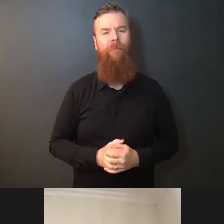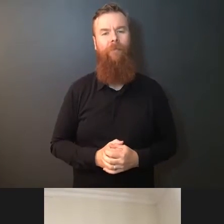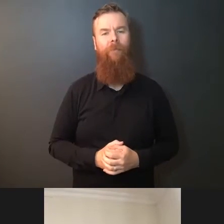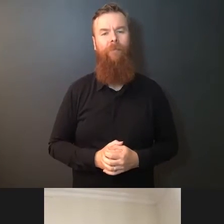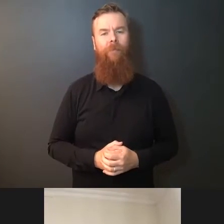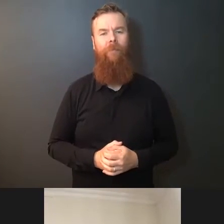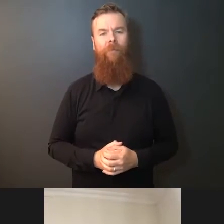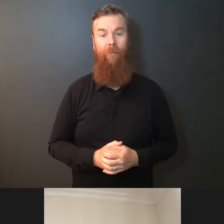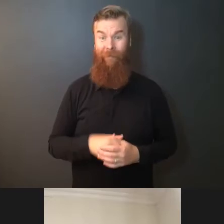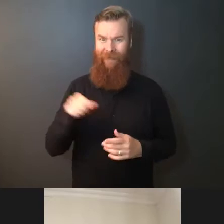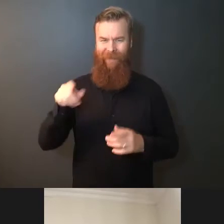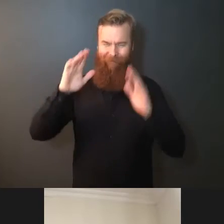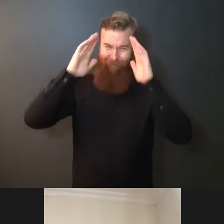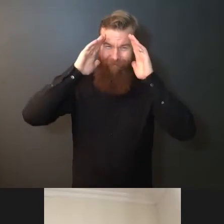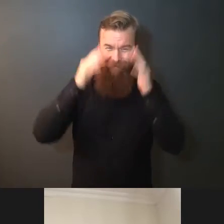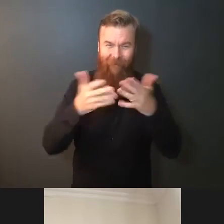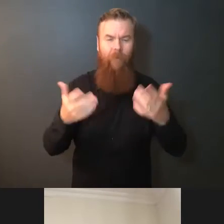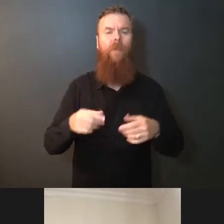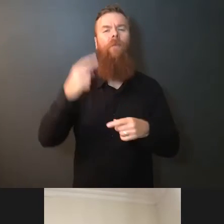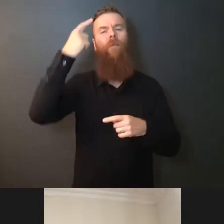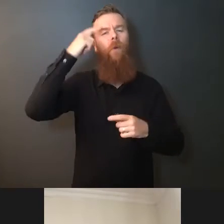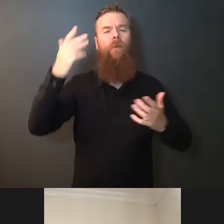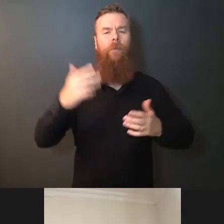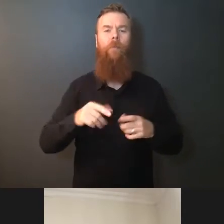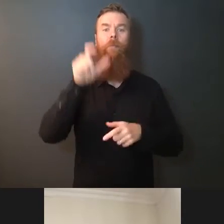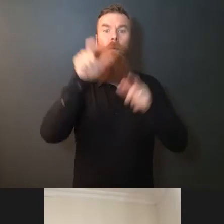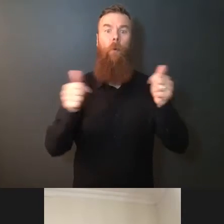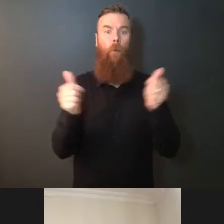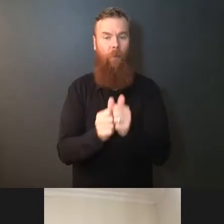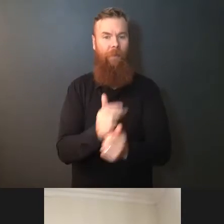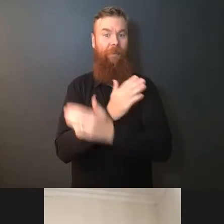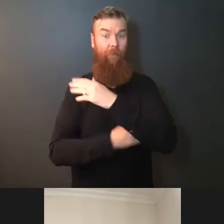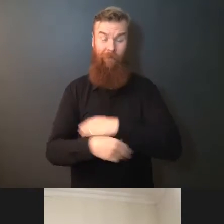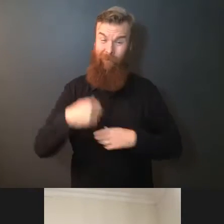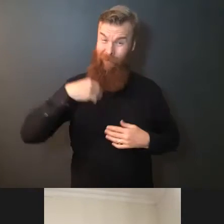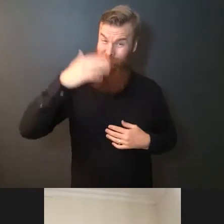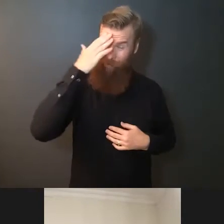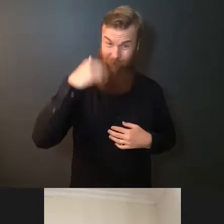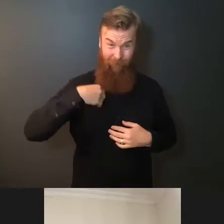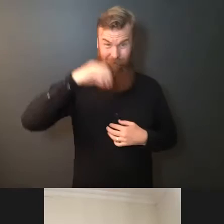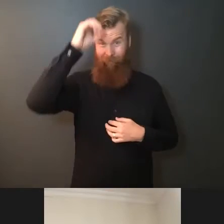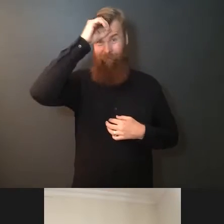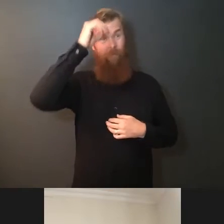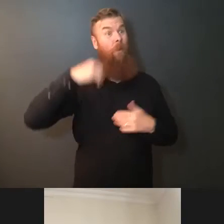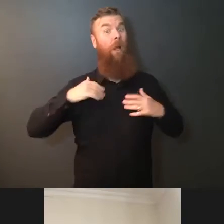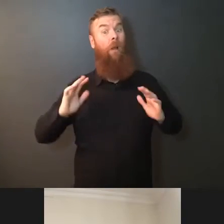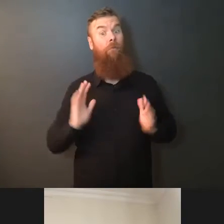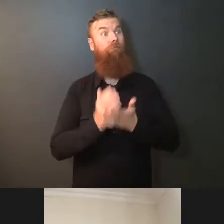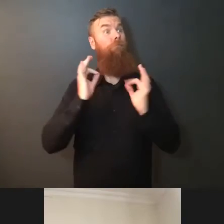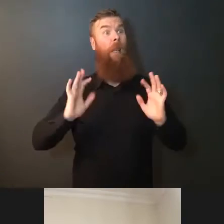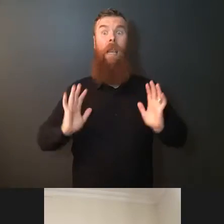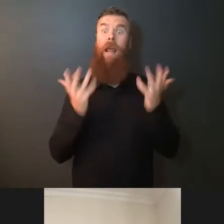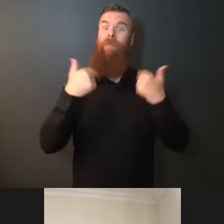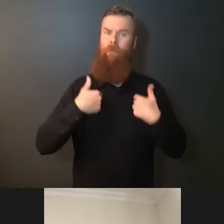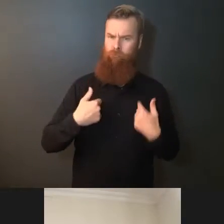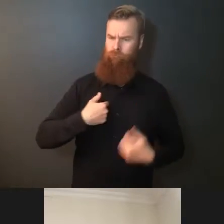of Autistic People. I knew nothing about real-life activism, civil society organizations, laws,